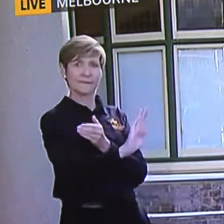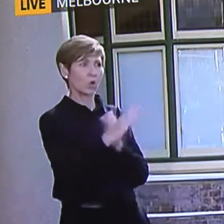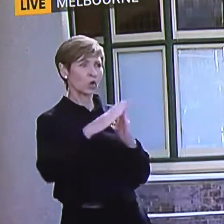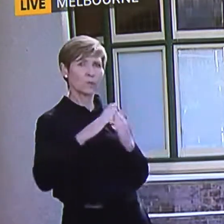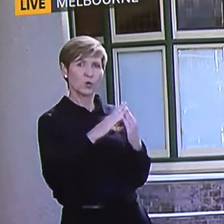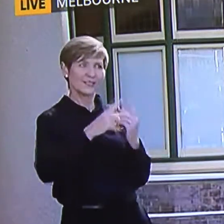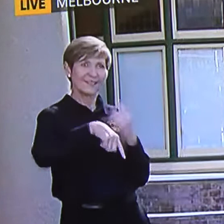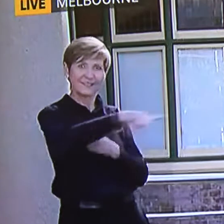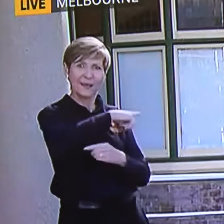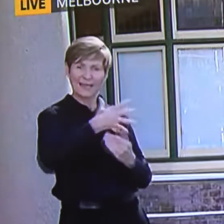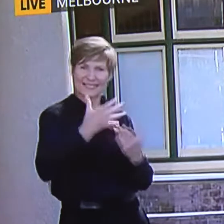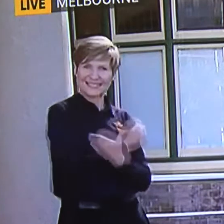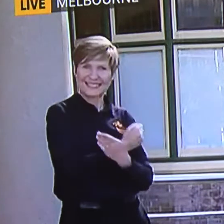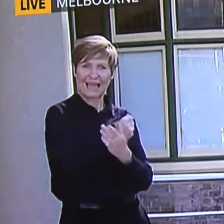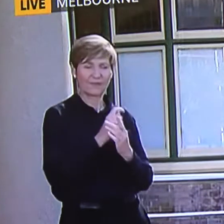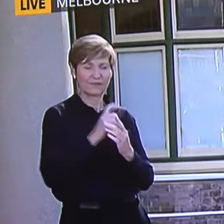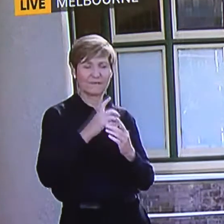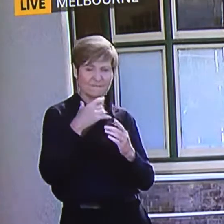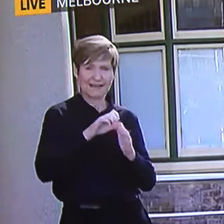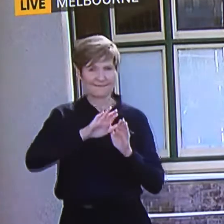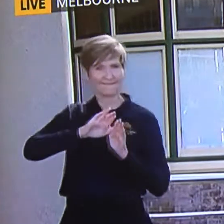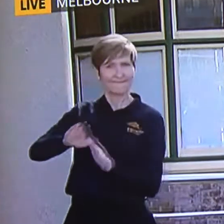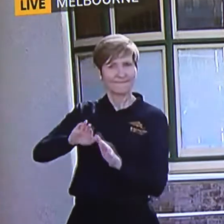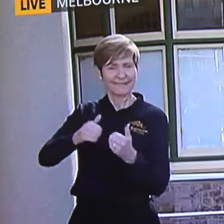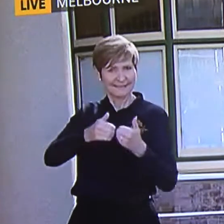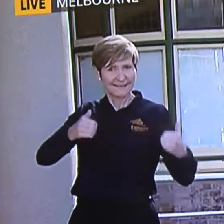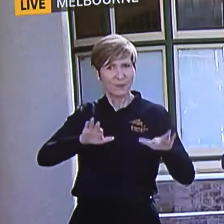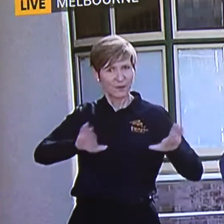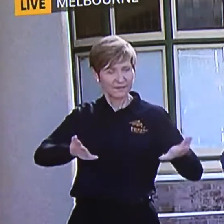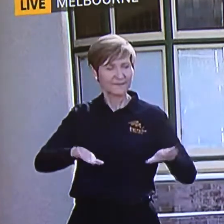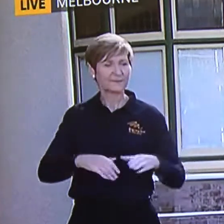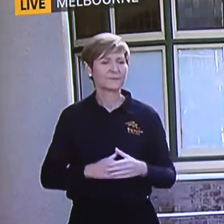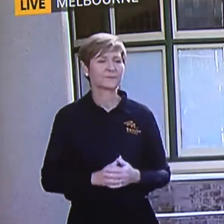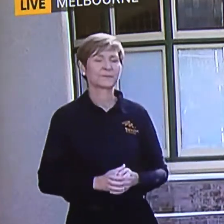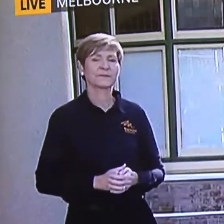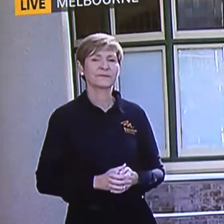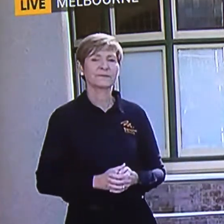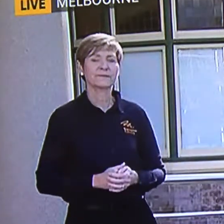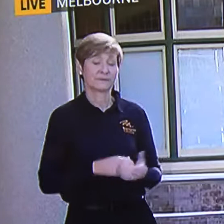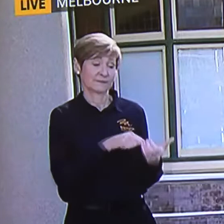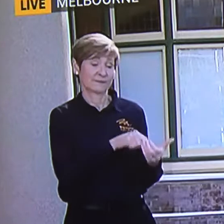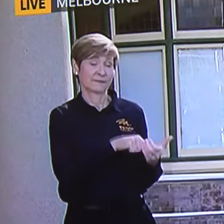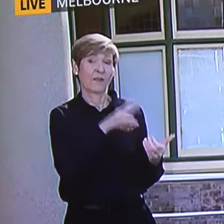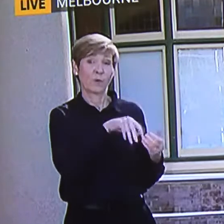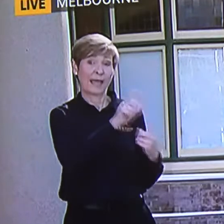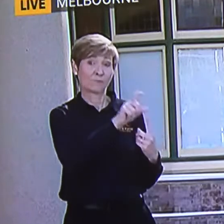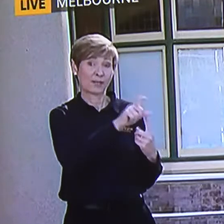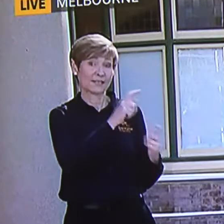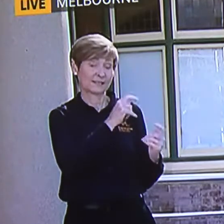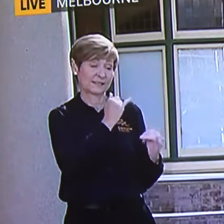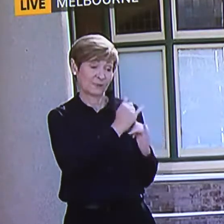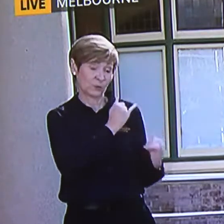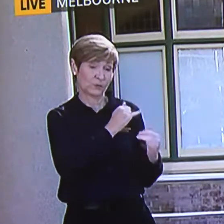it. Claire? Yeah, thanks, Minister. We're on this effective eradication pathway